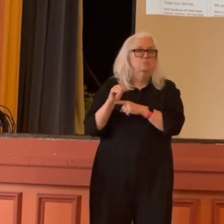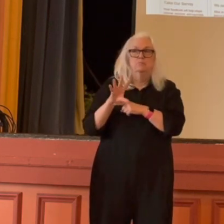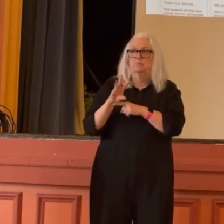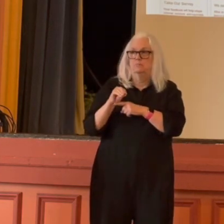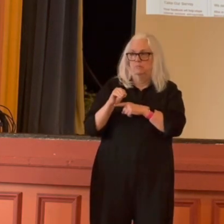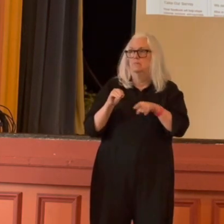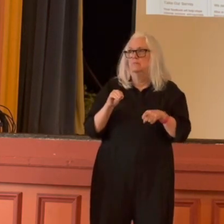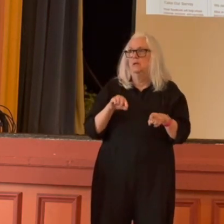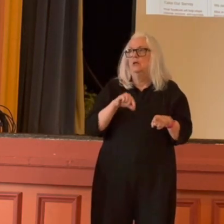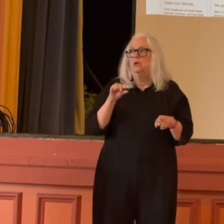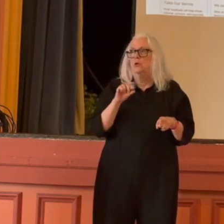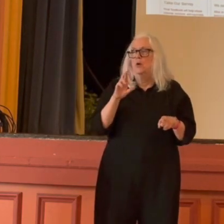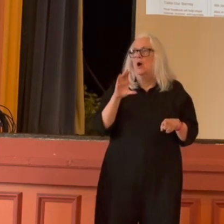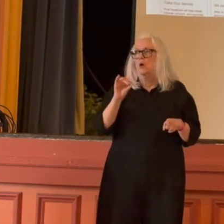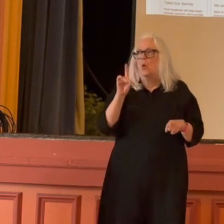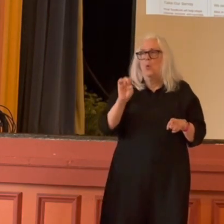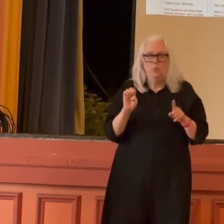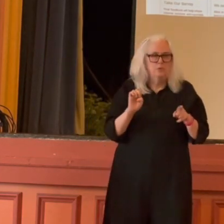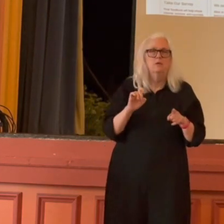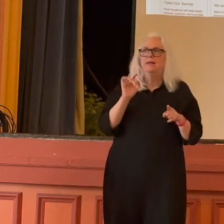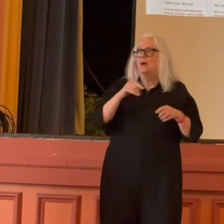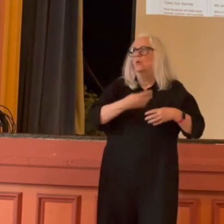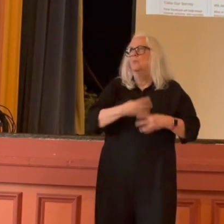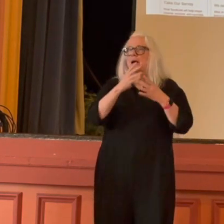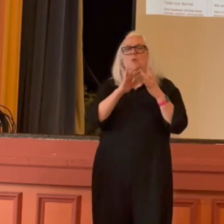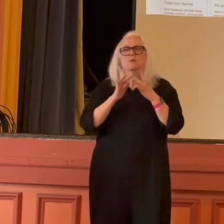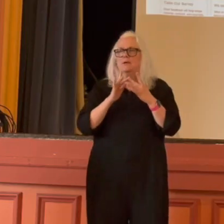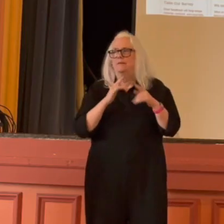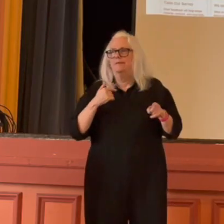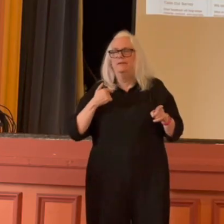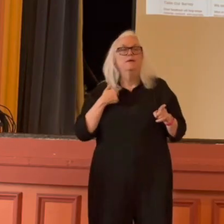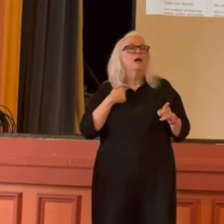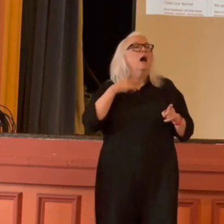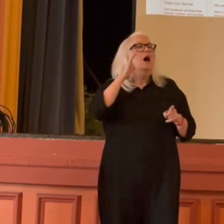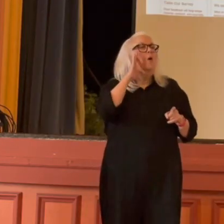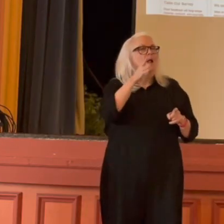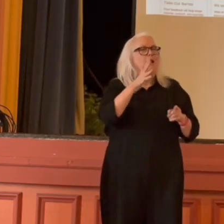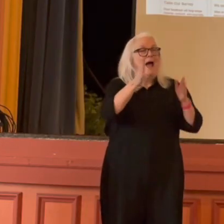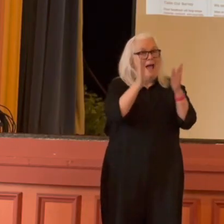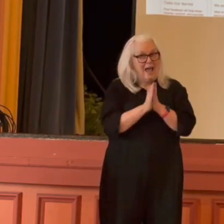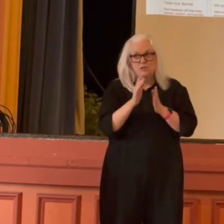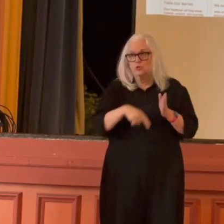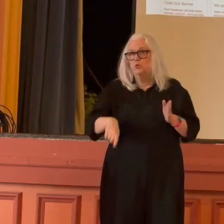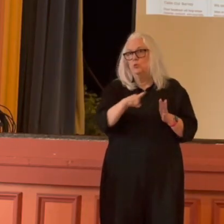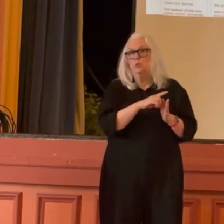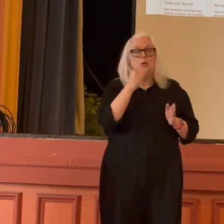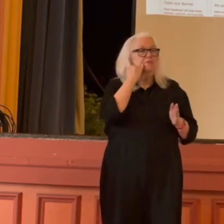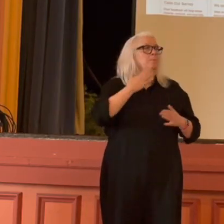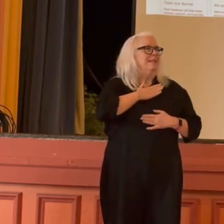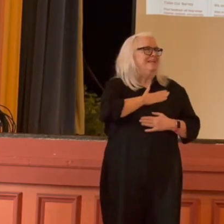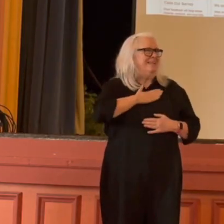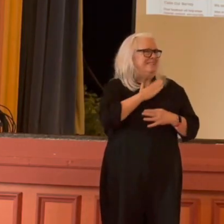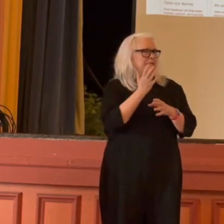hover your lens over the QR code, it will bring up the website. We'll ask you if you would just please take the time and the